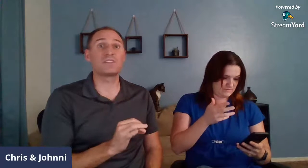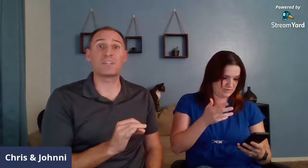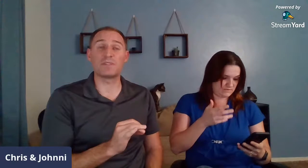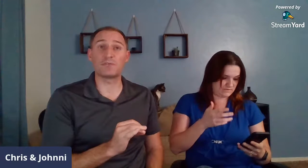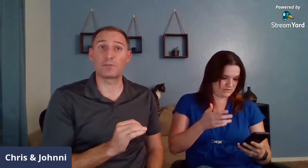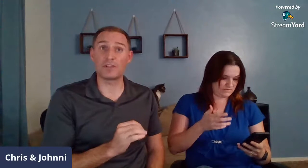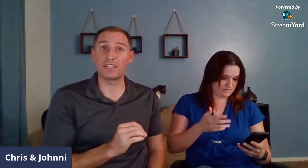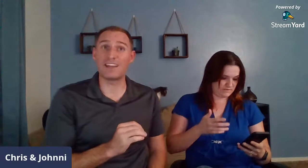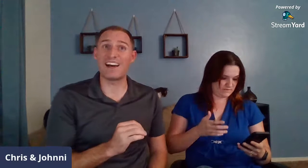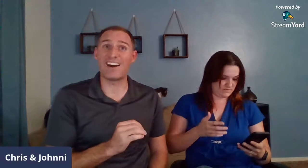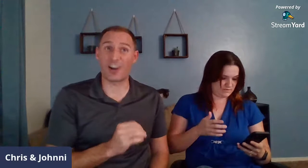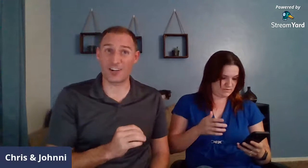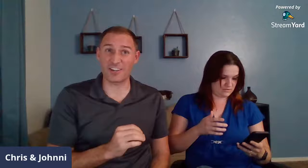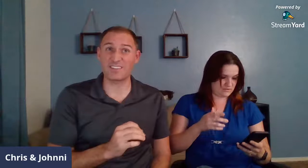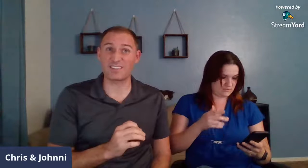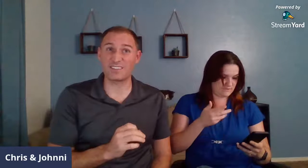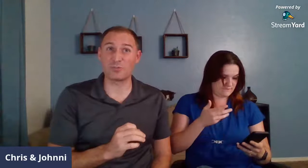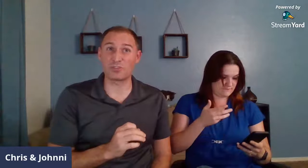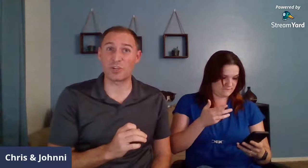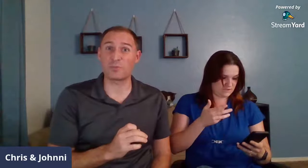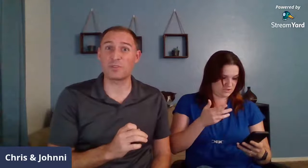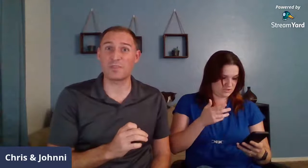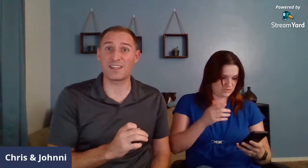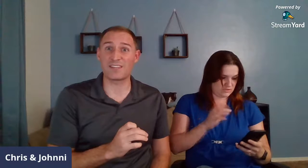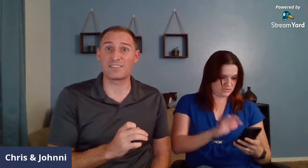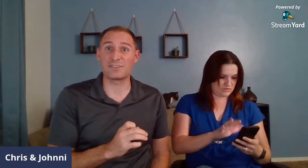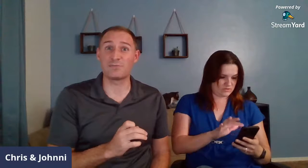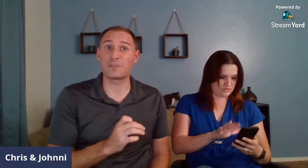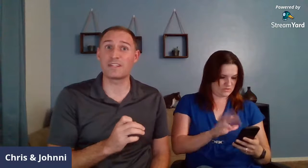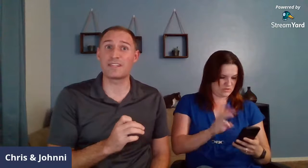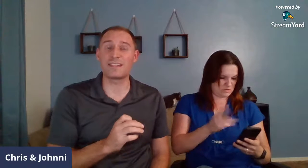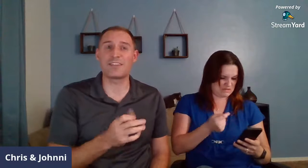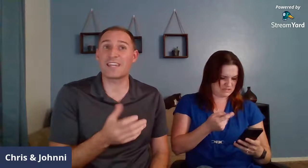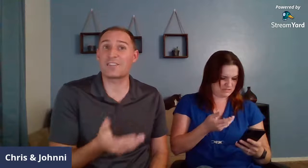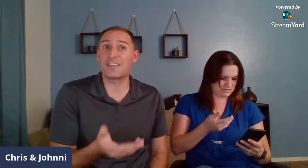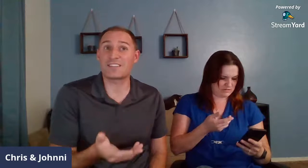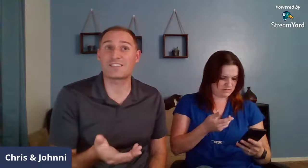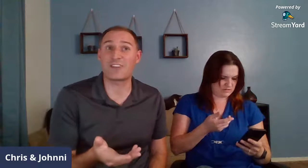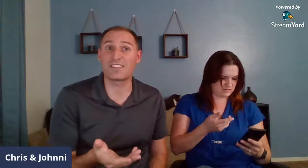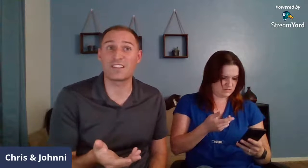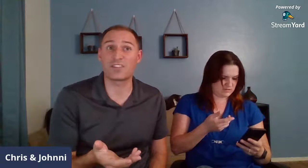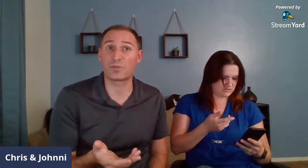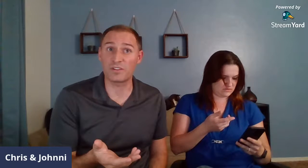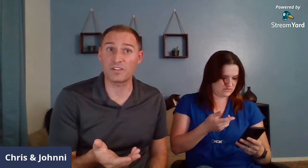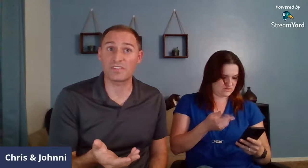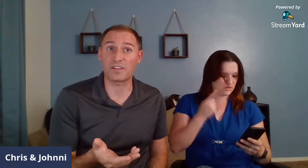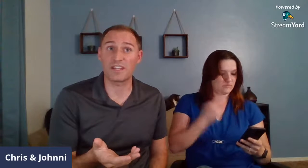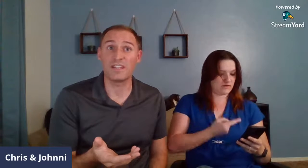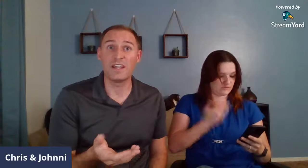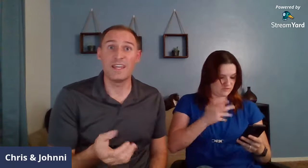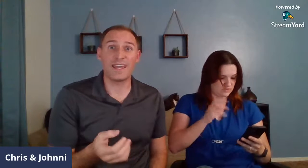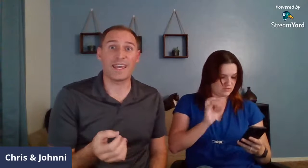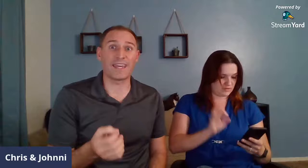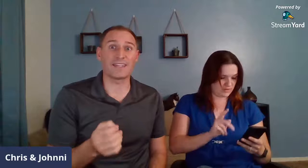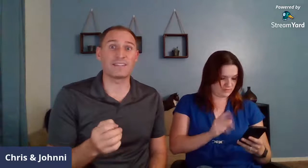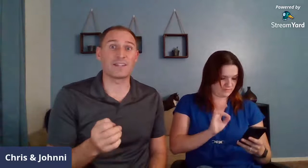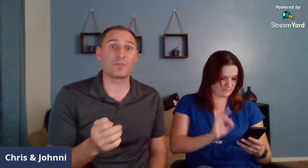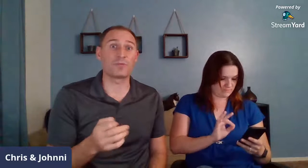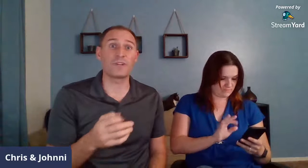music can be really hard to interpret because you can't. You're not just translating the words, right? And you really